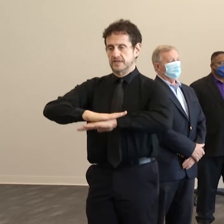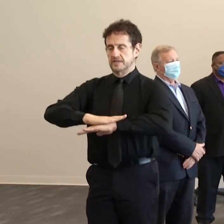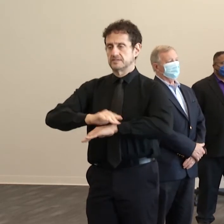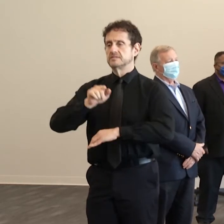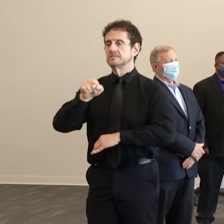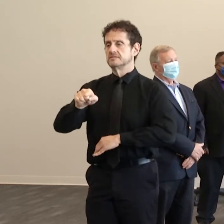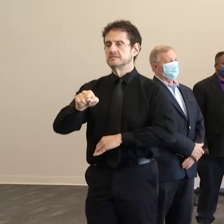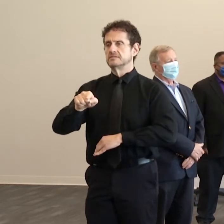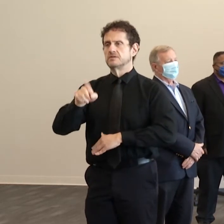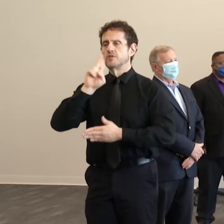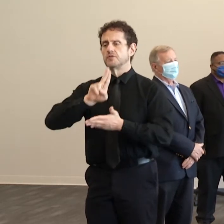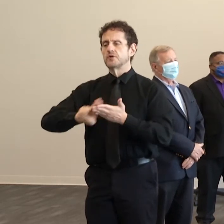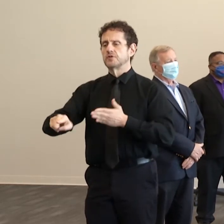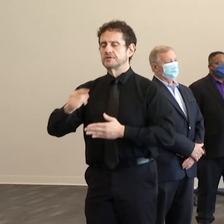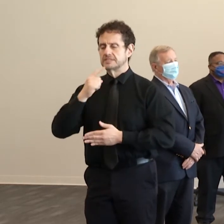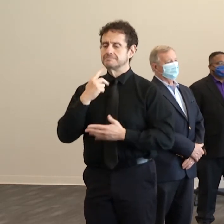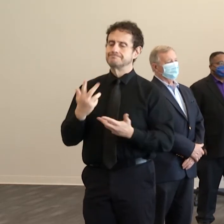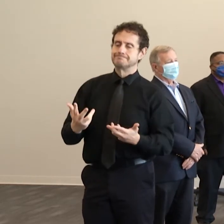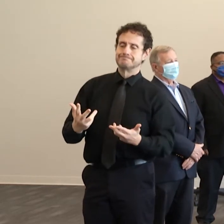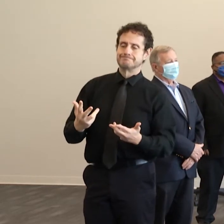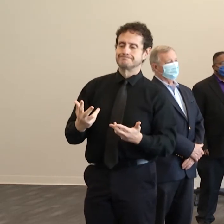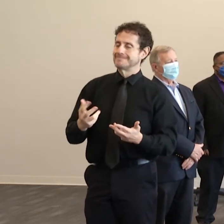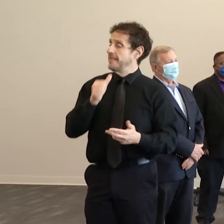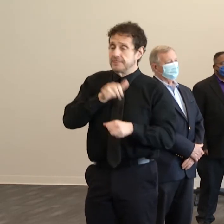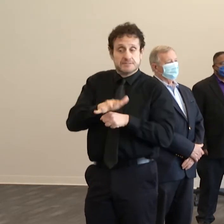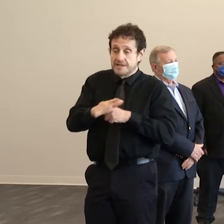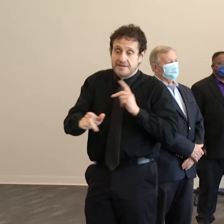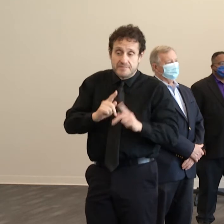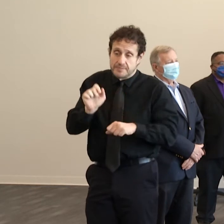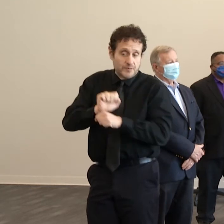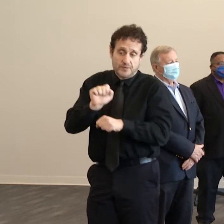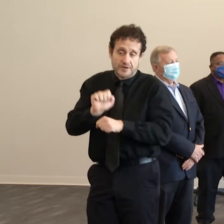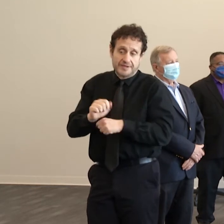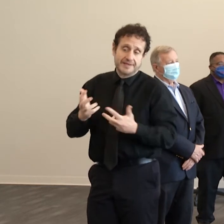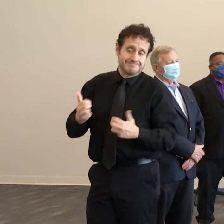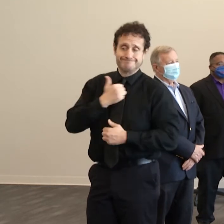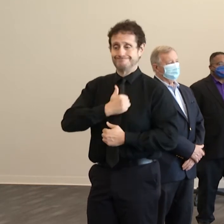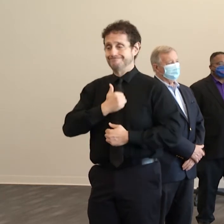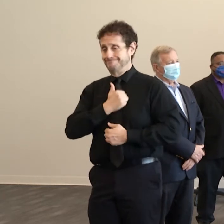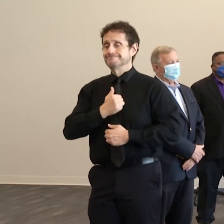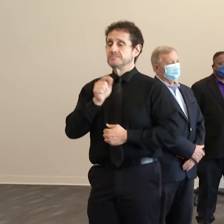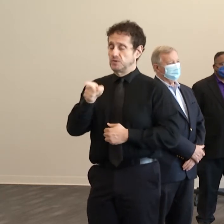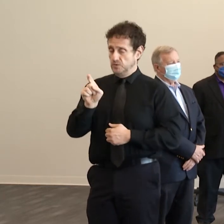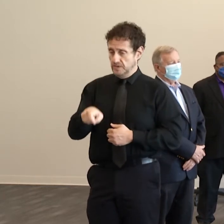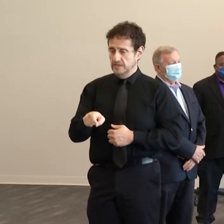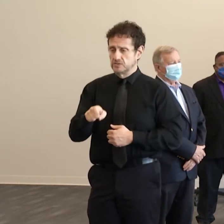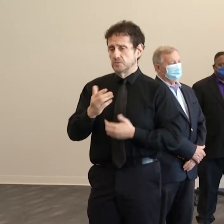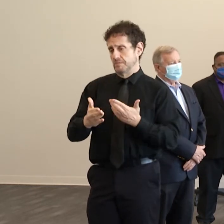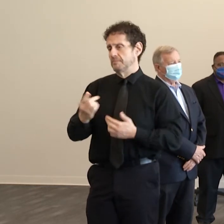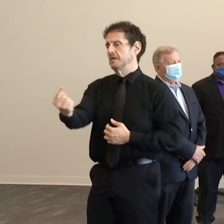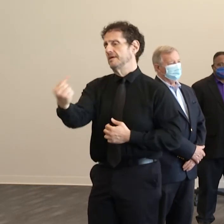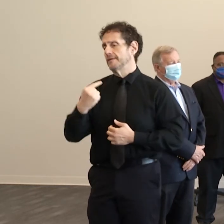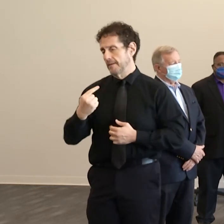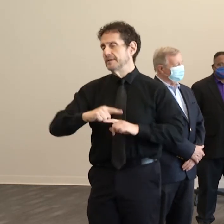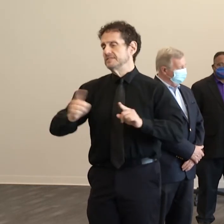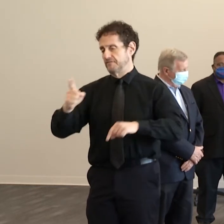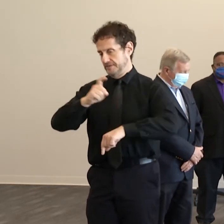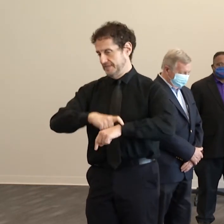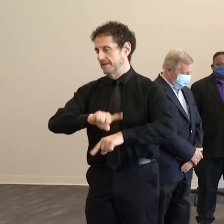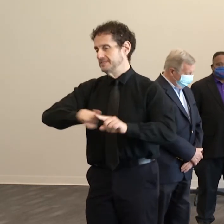clerk tells me, well, it's not enough people working, so you need to maybe come back another